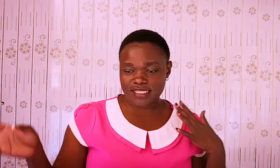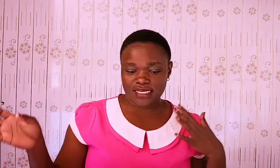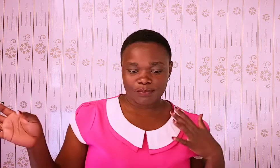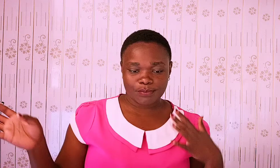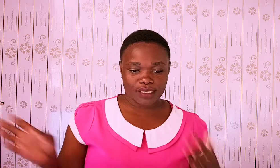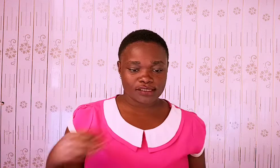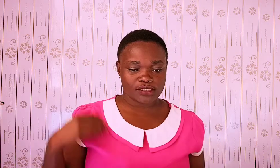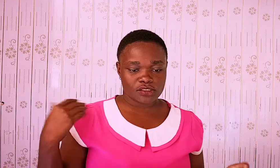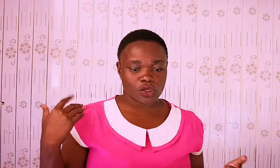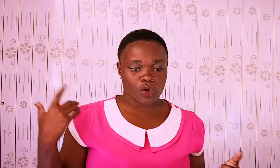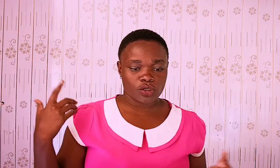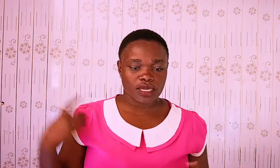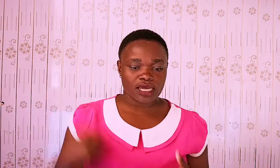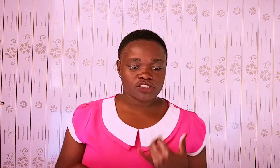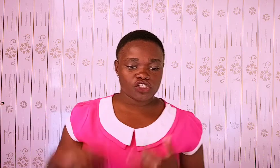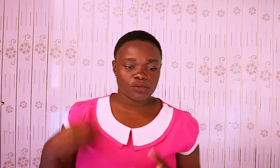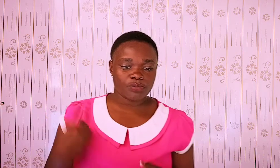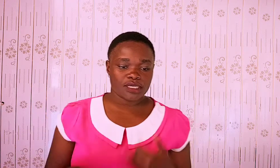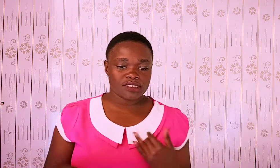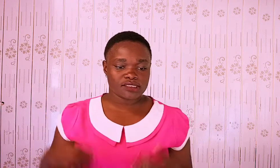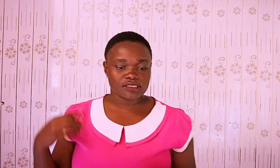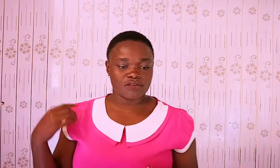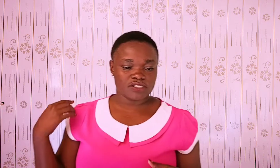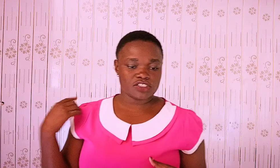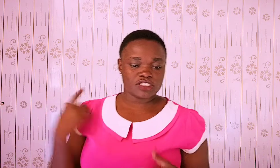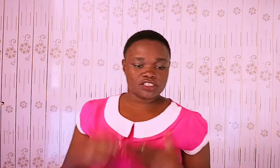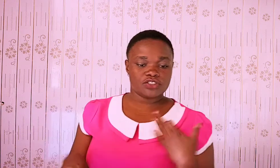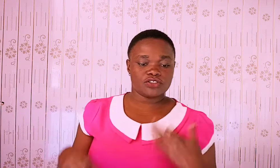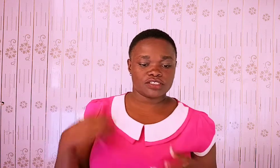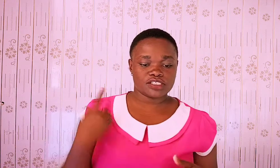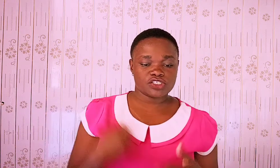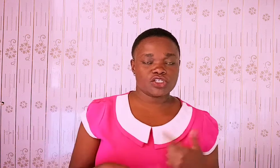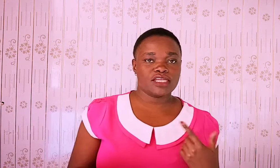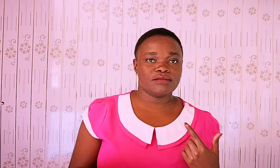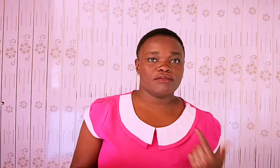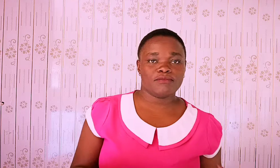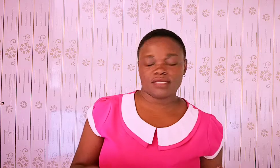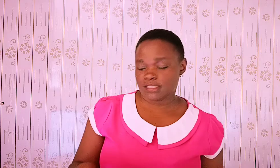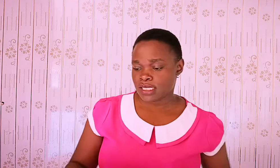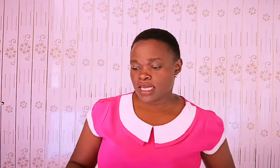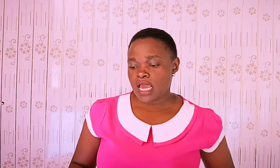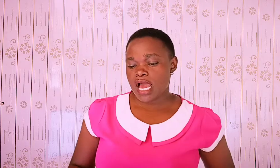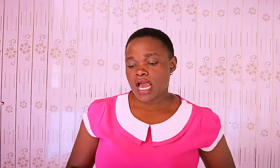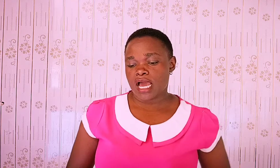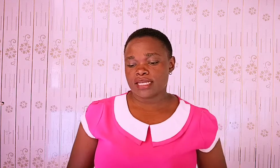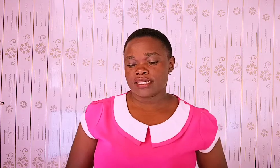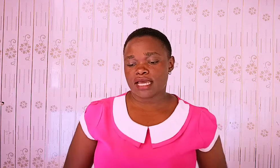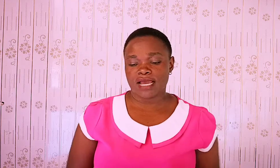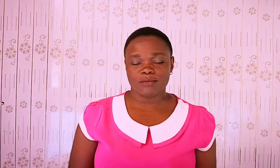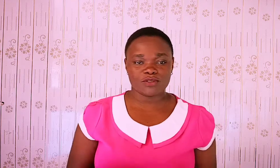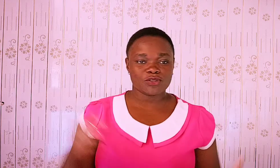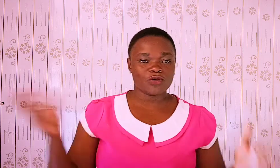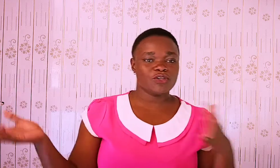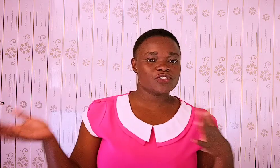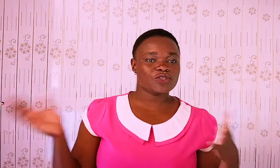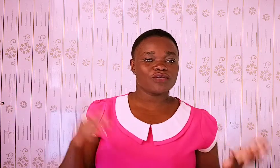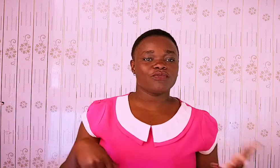done practice on handshake, place of articulation, rotation, and movement. And I'm also going to give